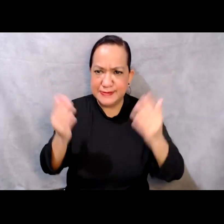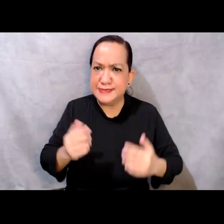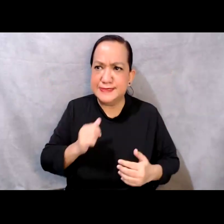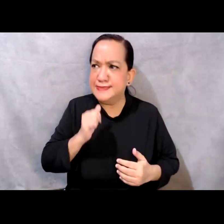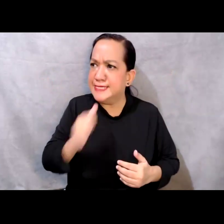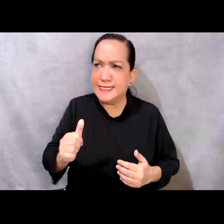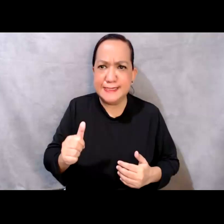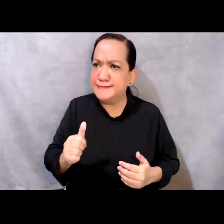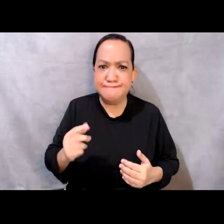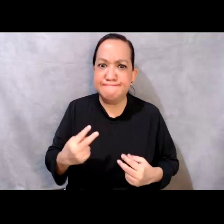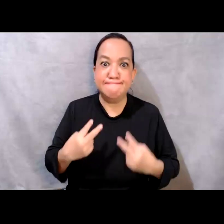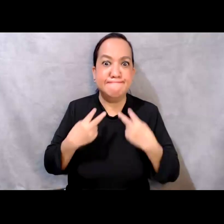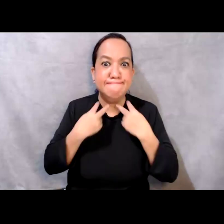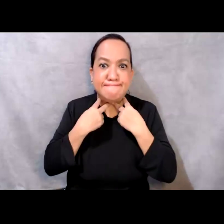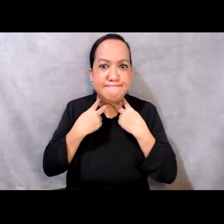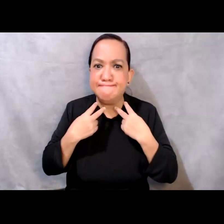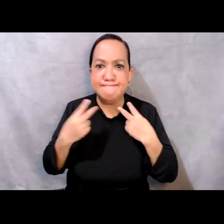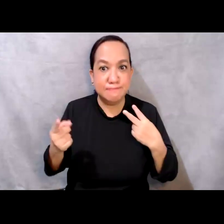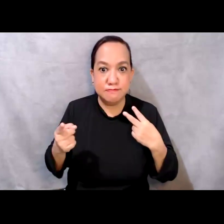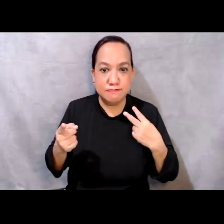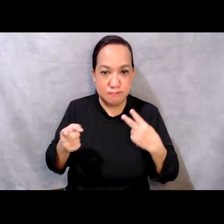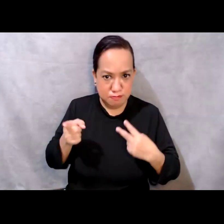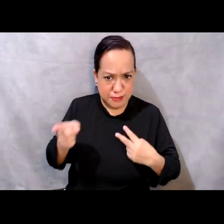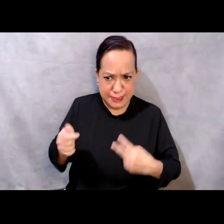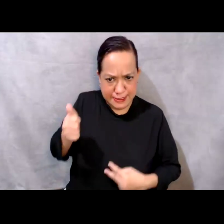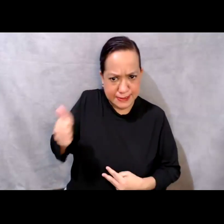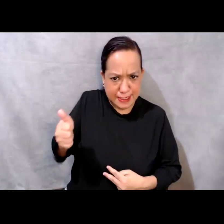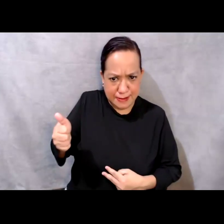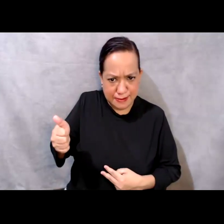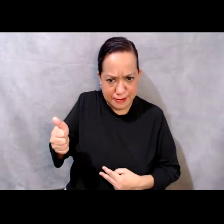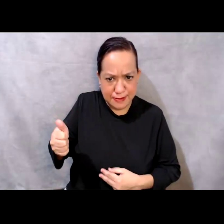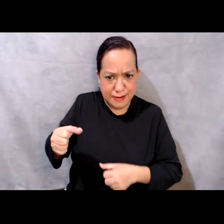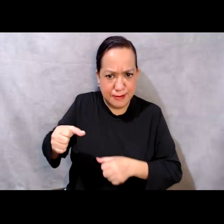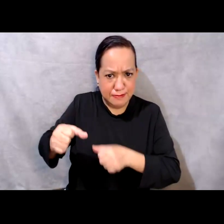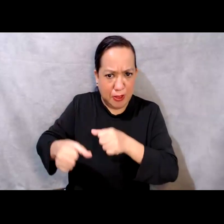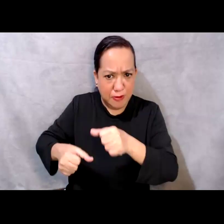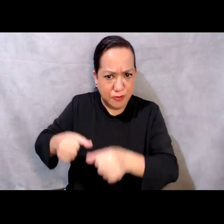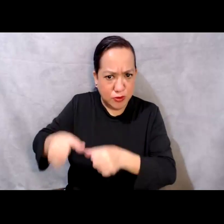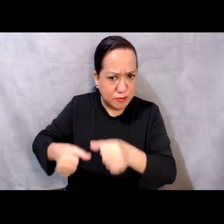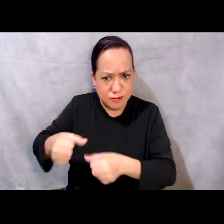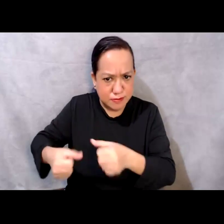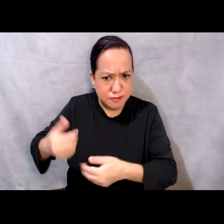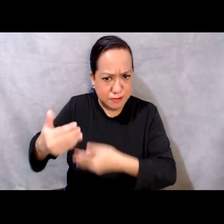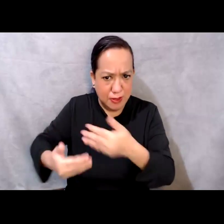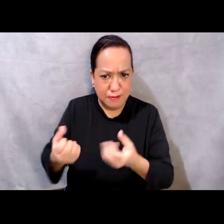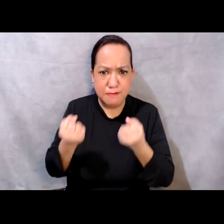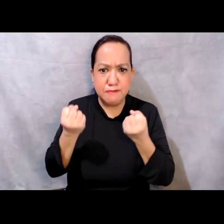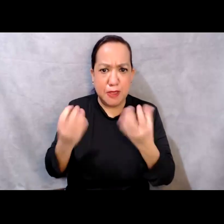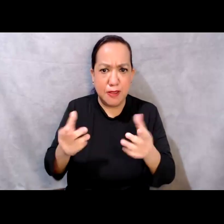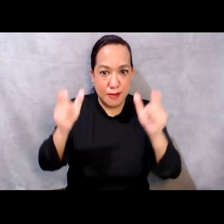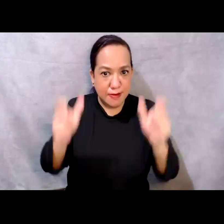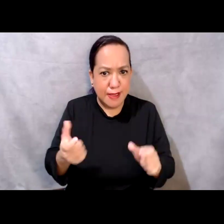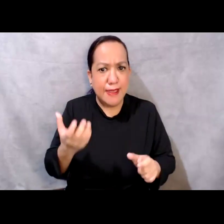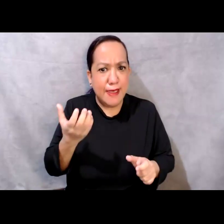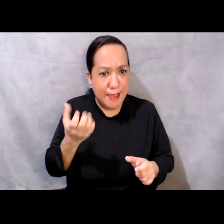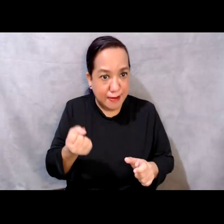independent mechanism. And there are many reasons why people would want to access an independent mechanism. We heard about retaliation, we